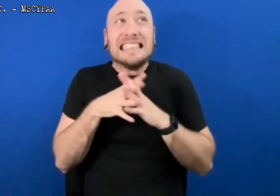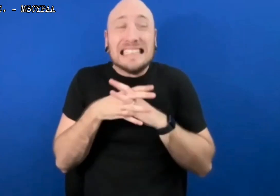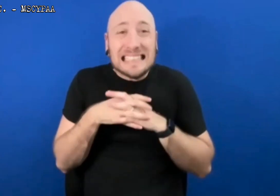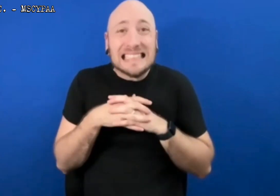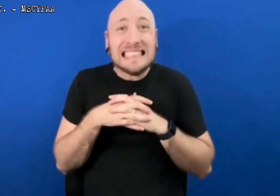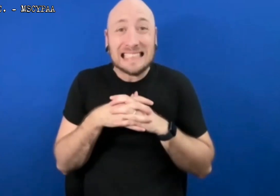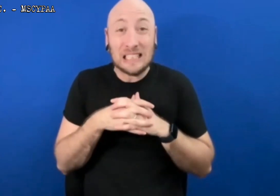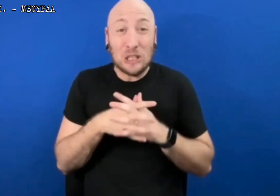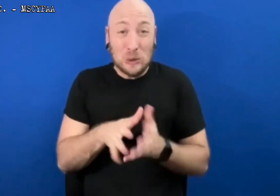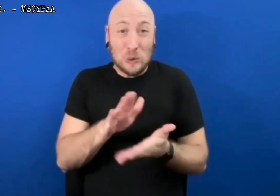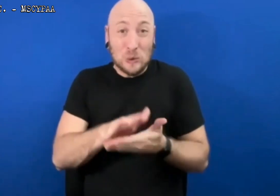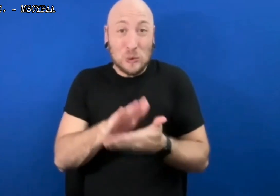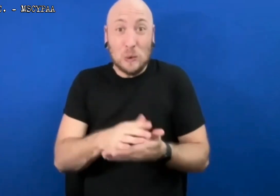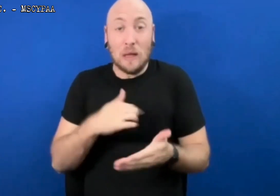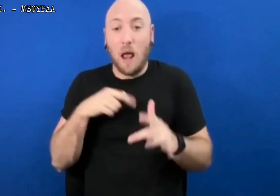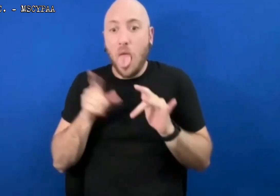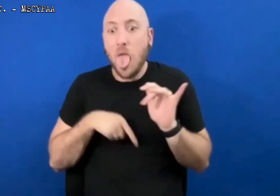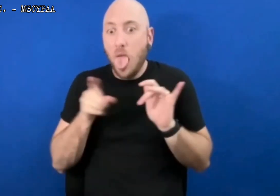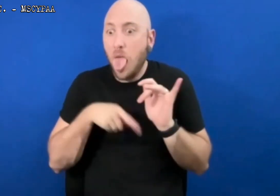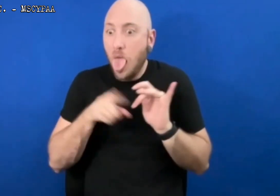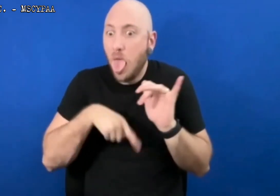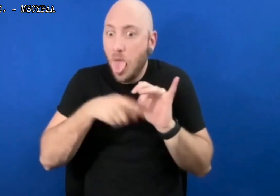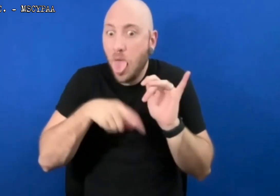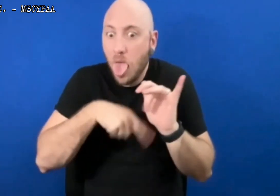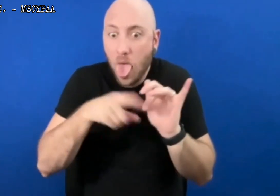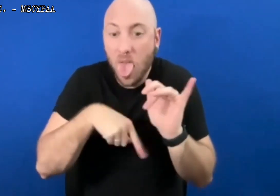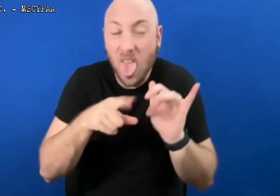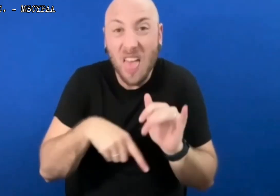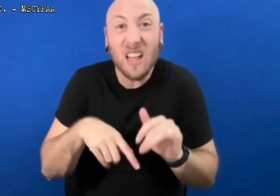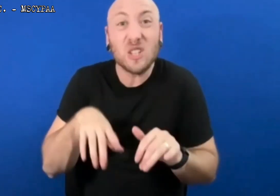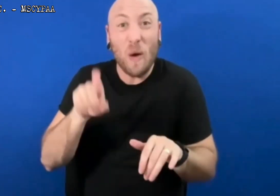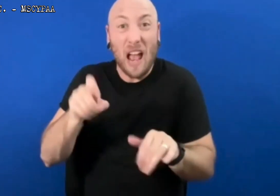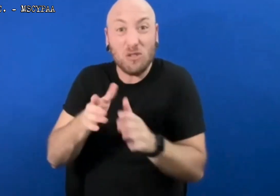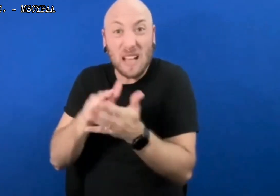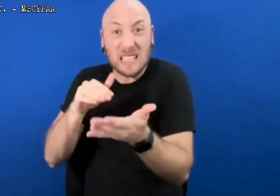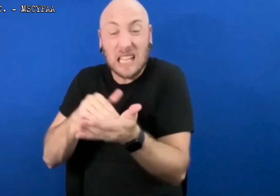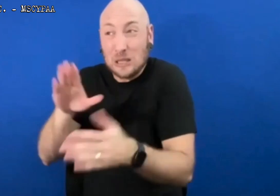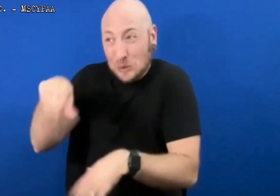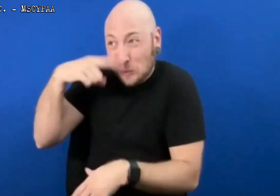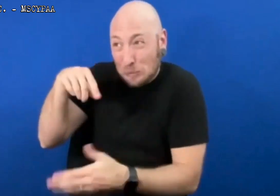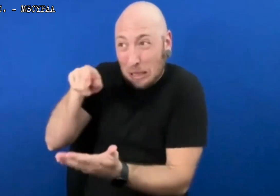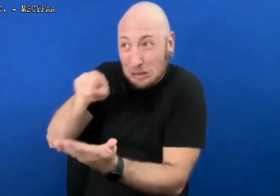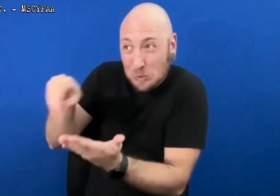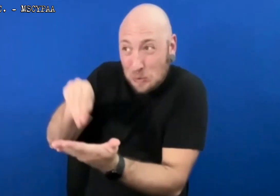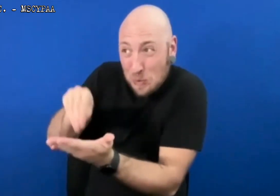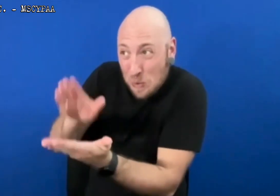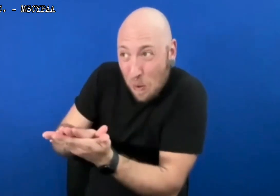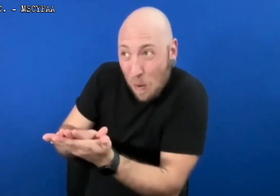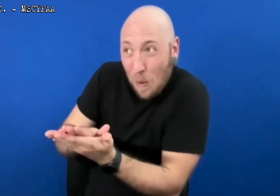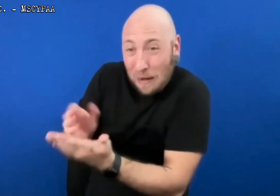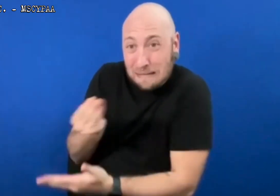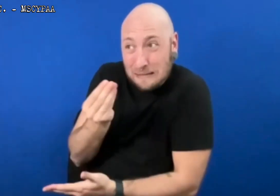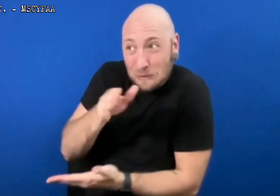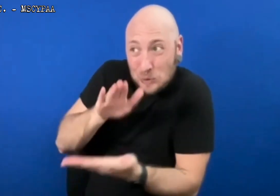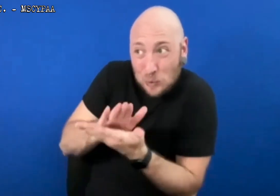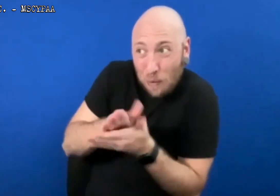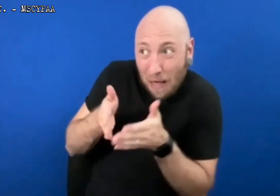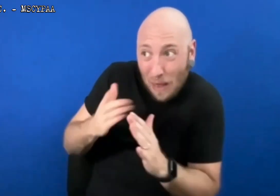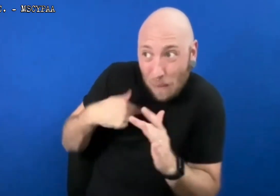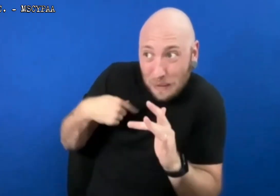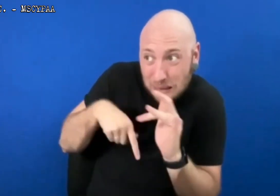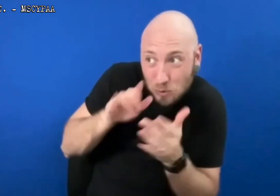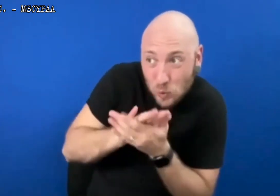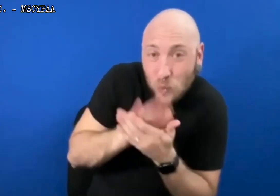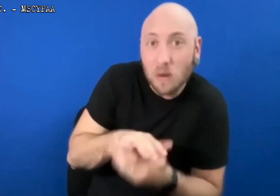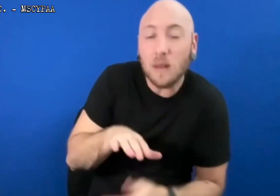so many days of school. And I do think it's important. I always touch on this. Like, I am dual diagnosis. I was diagnosed as